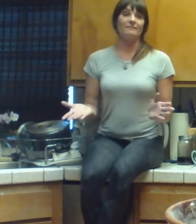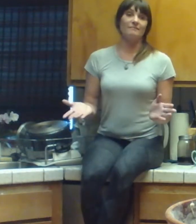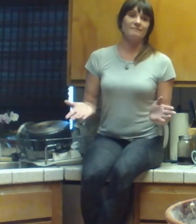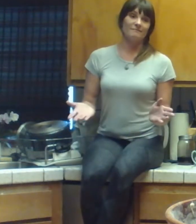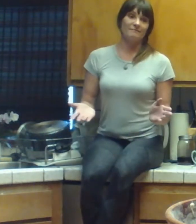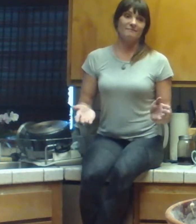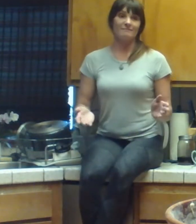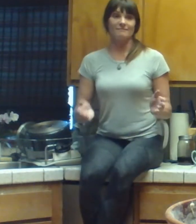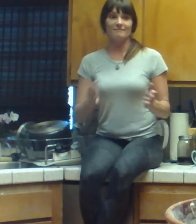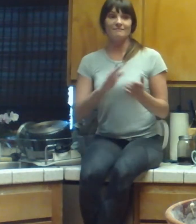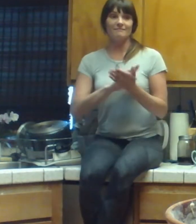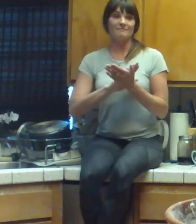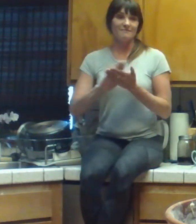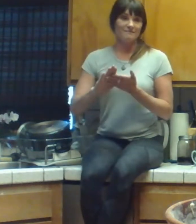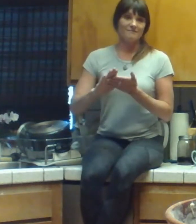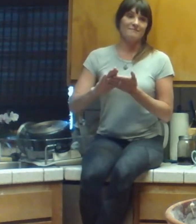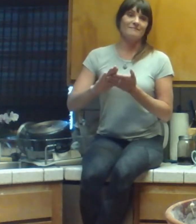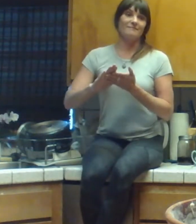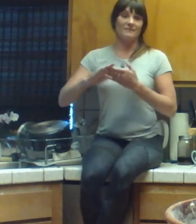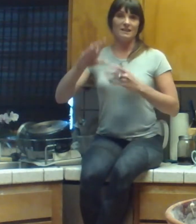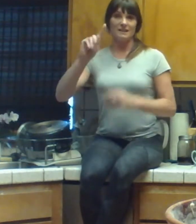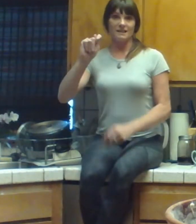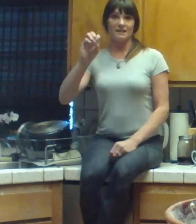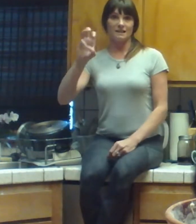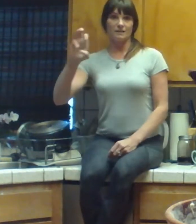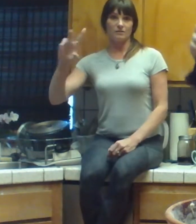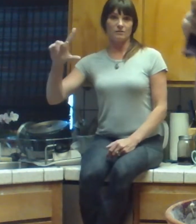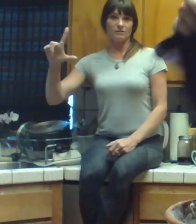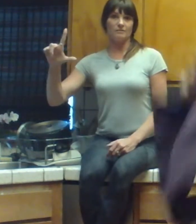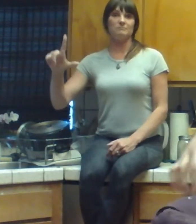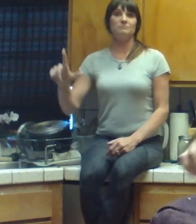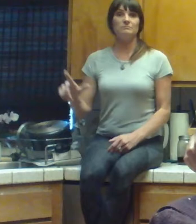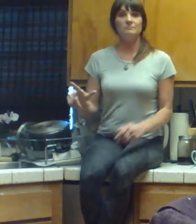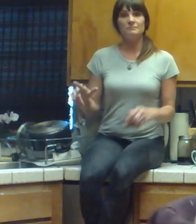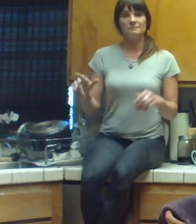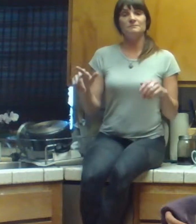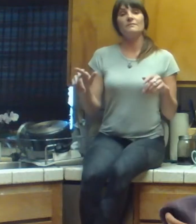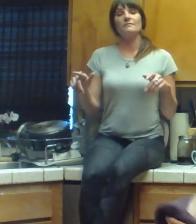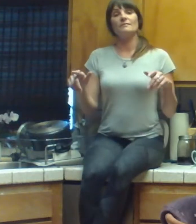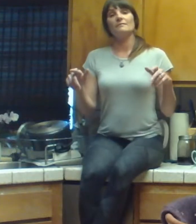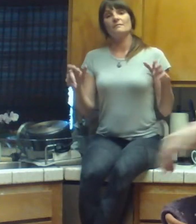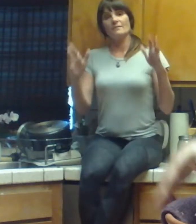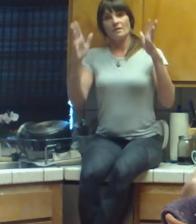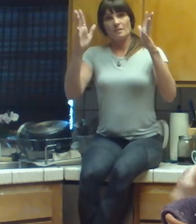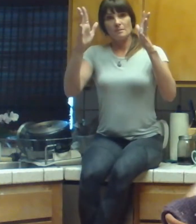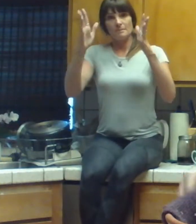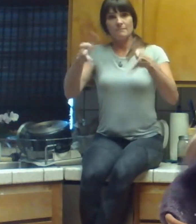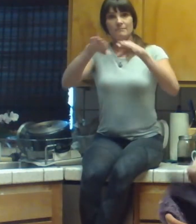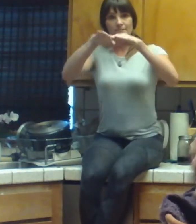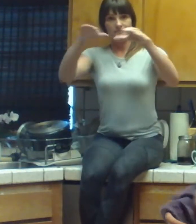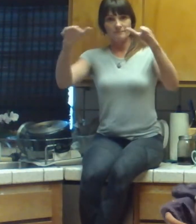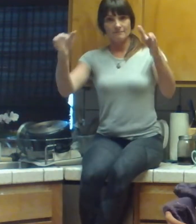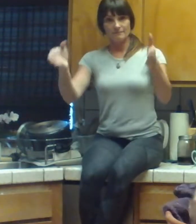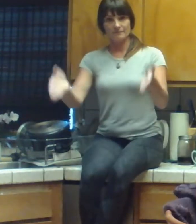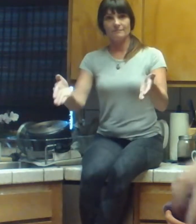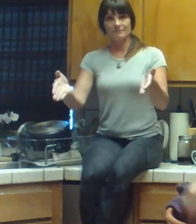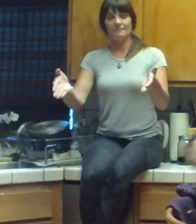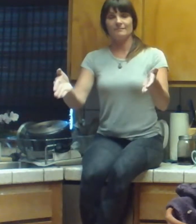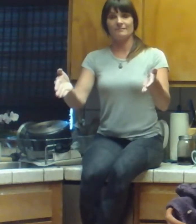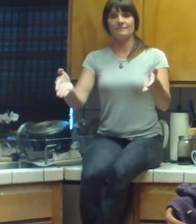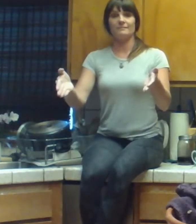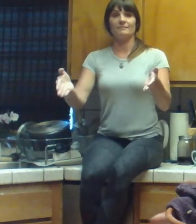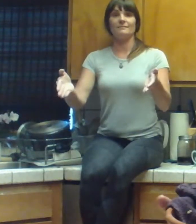clean terry towel. Get a little bit of water in there. That'll help keep it moist. And just cover